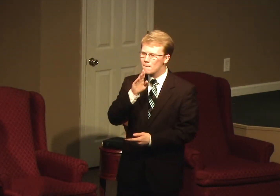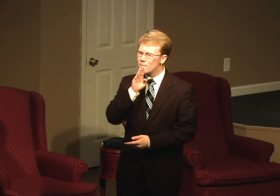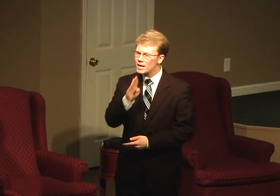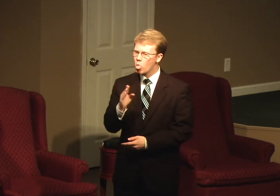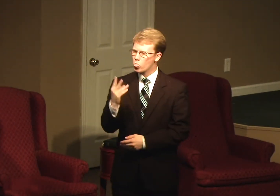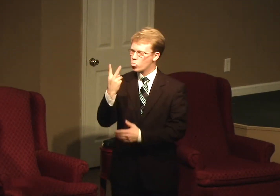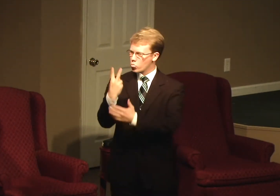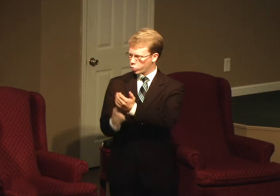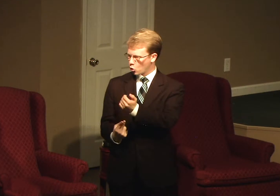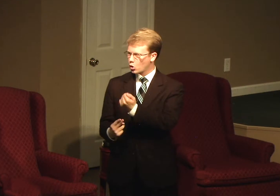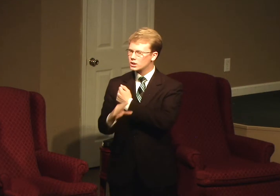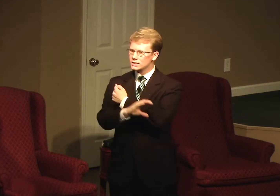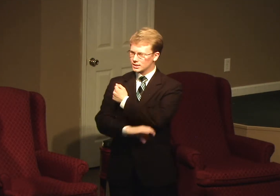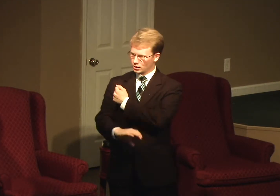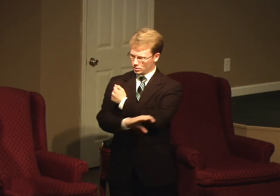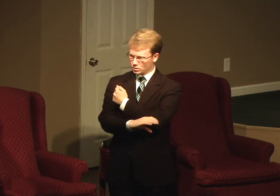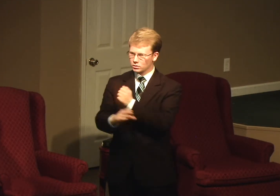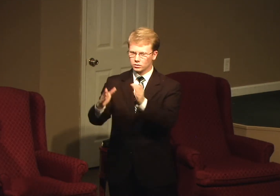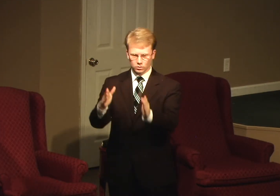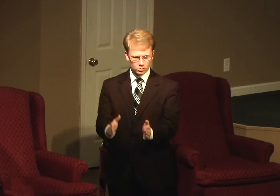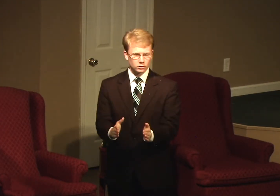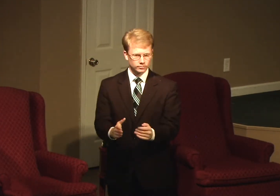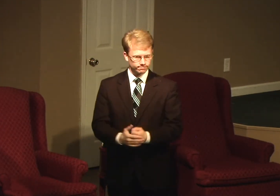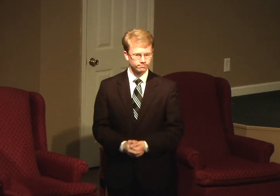start the paperwork to have dual citizenship.